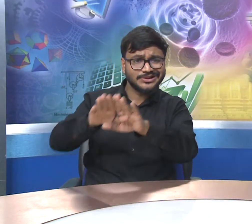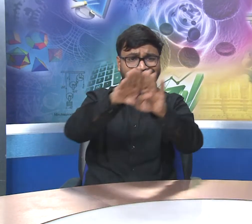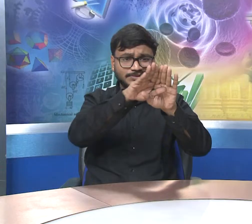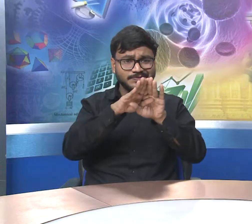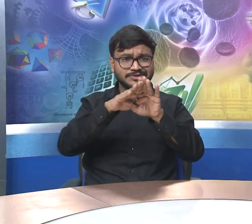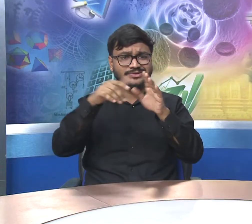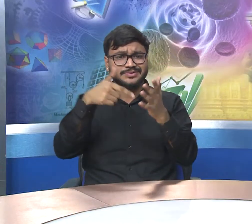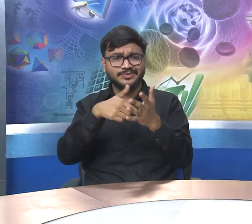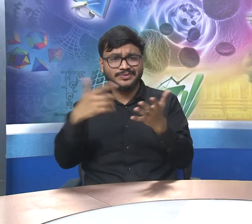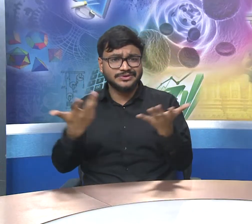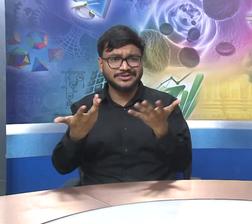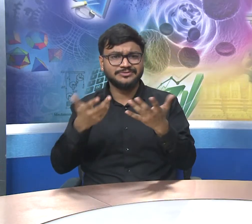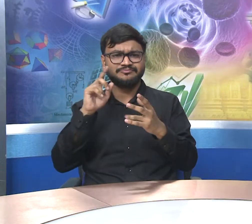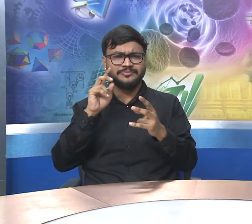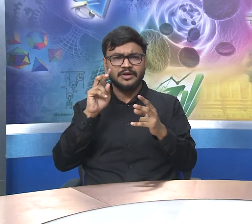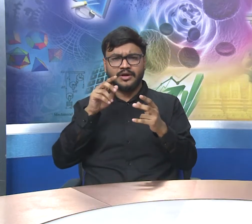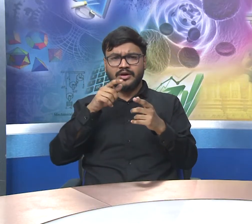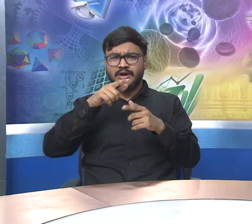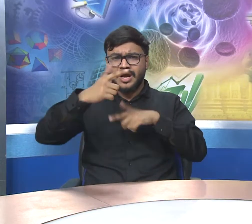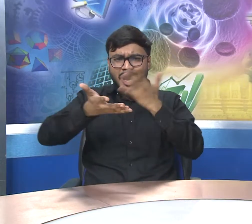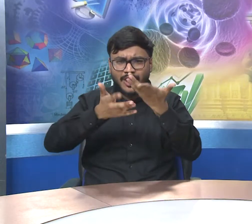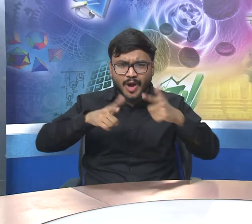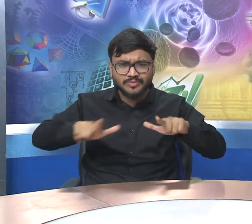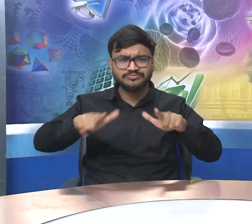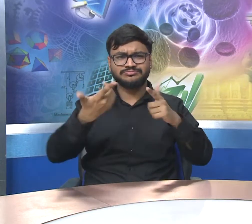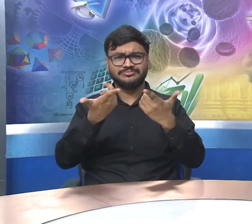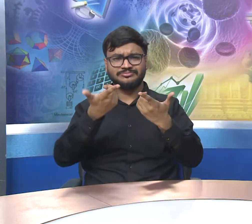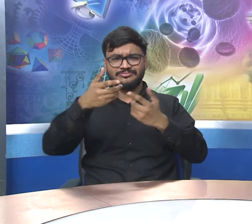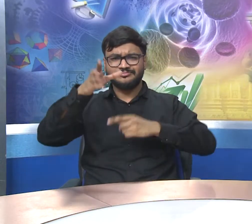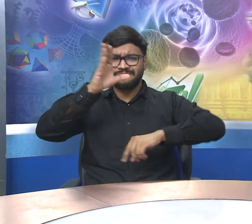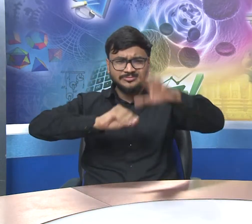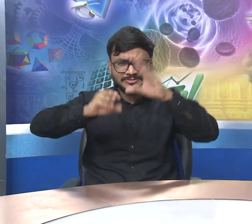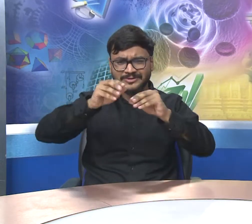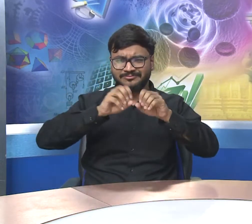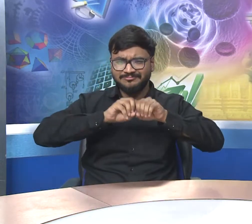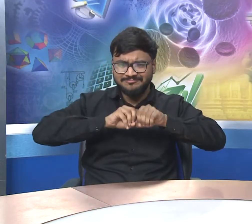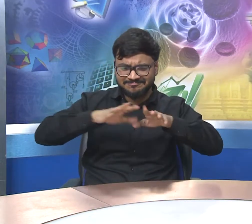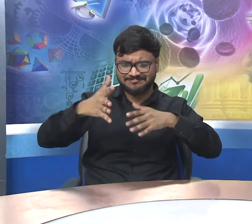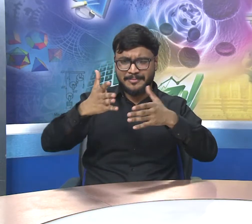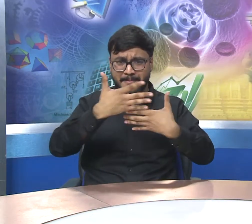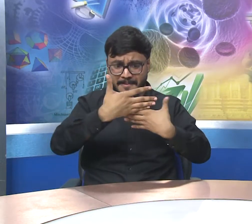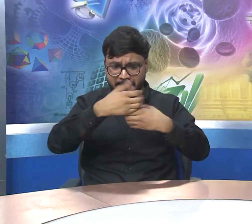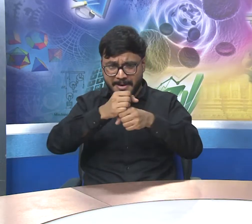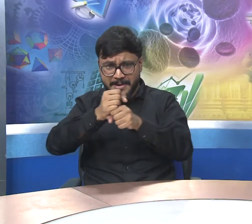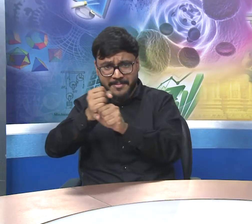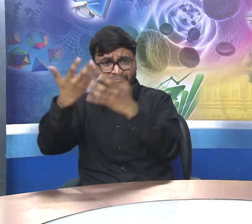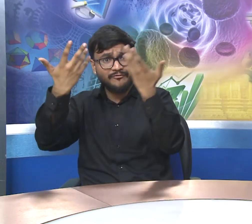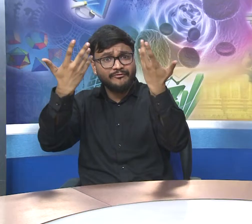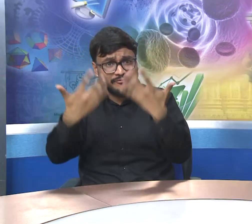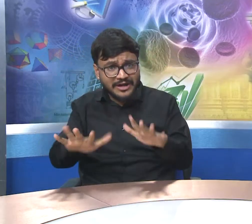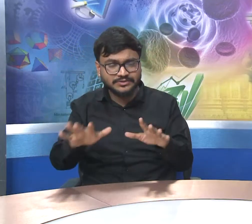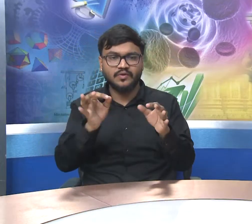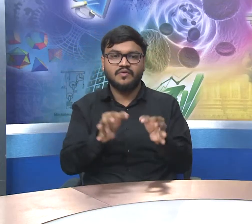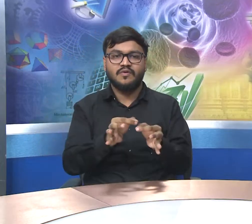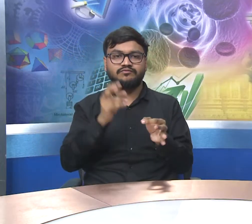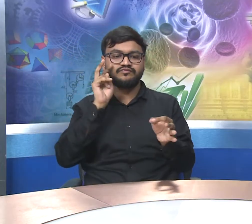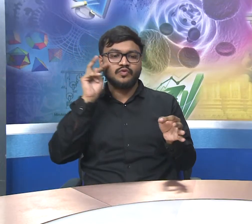A standard form of sign language was linked to official recognition of the sign language.